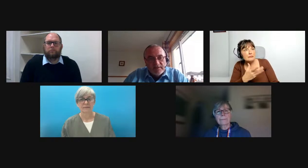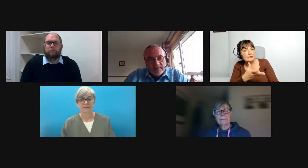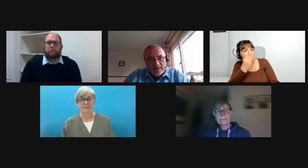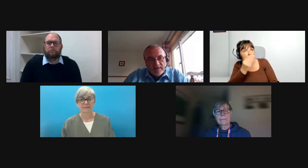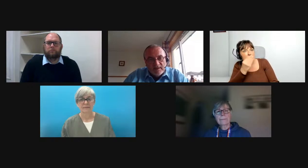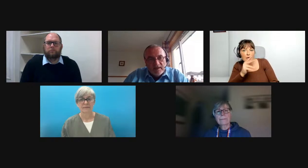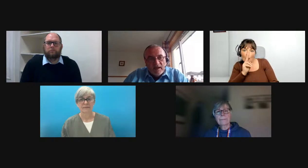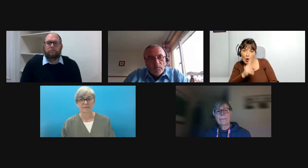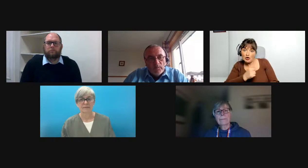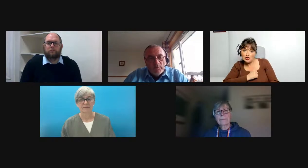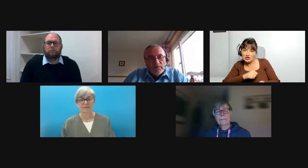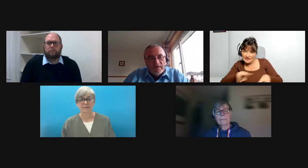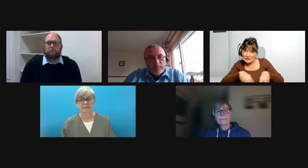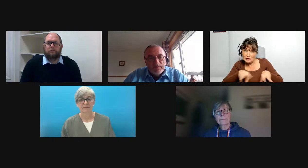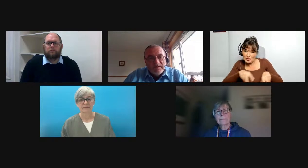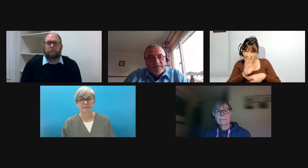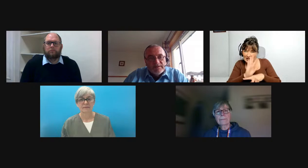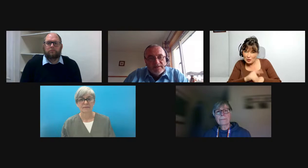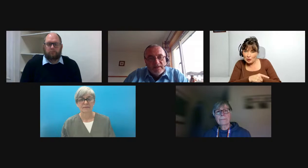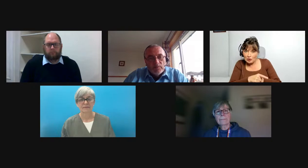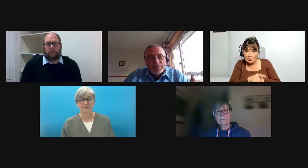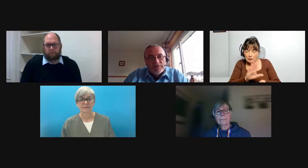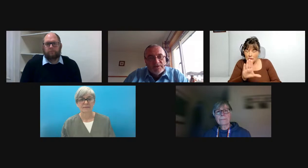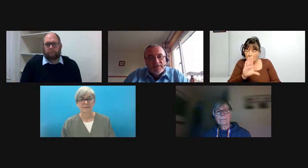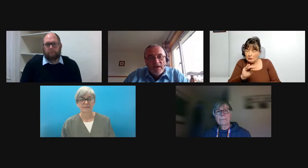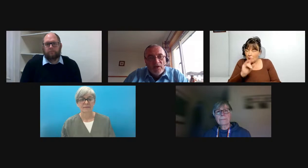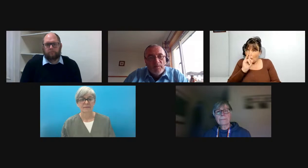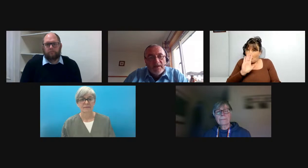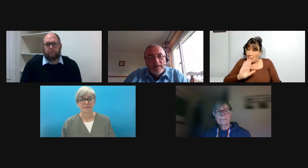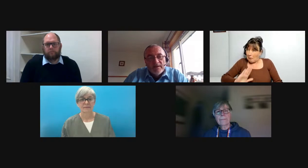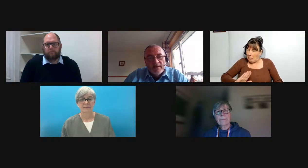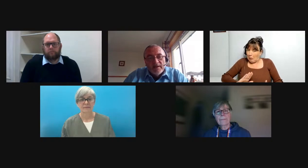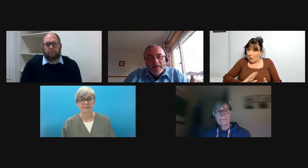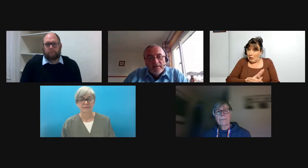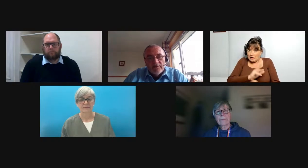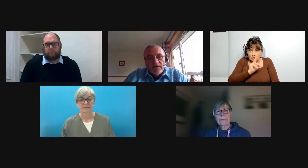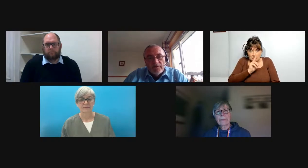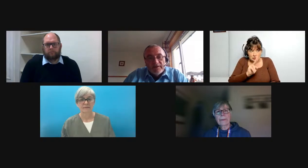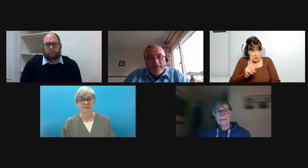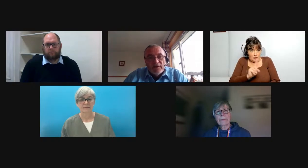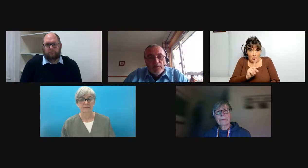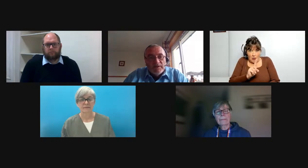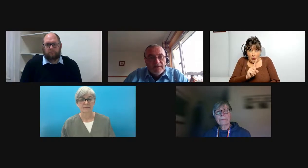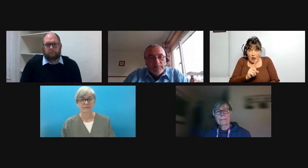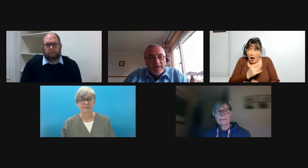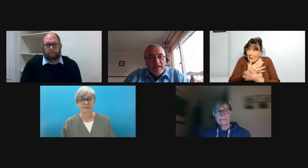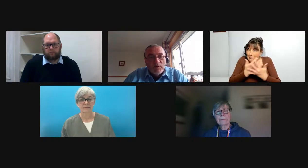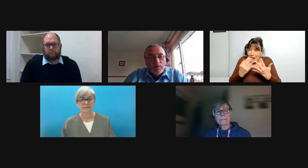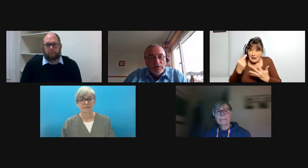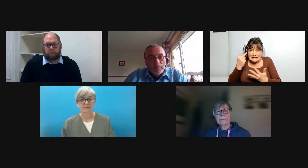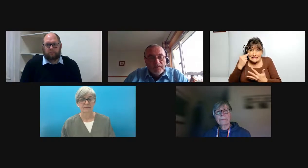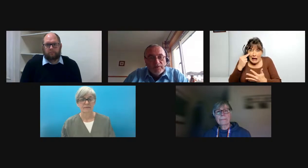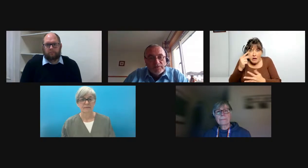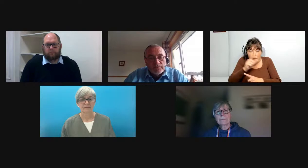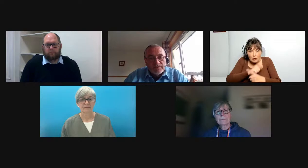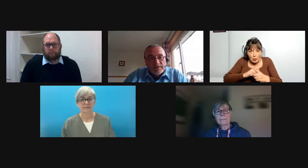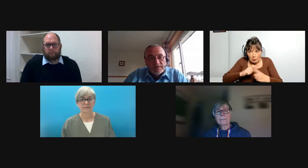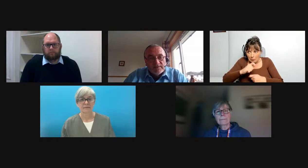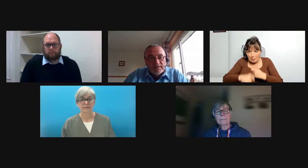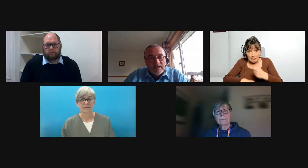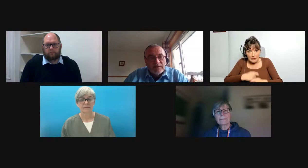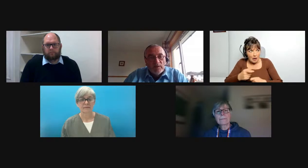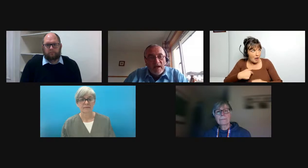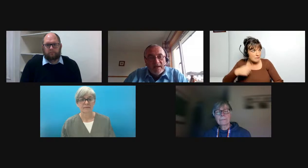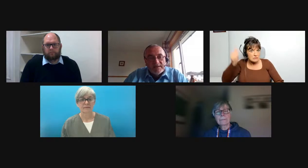website. And what we were really pleased to see was just how many of the deaf community became aware of the